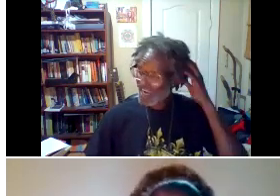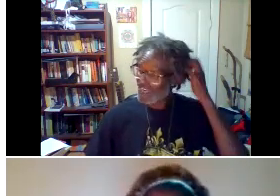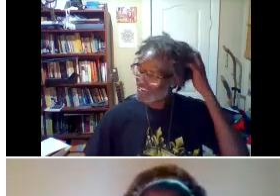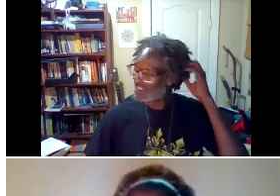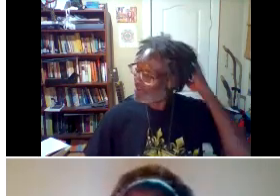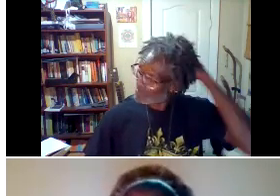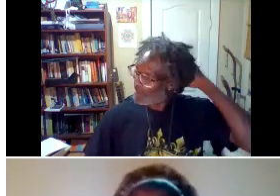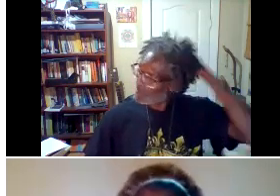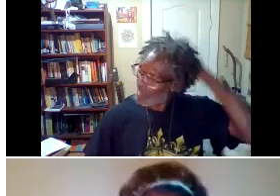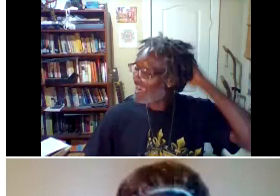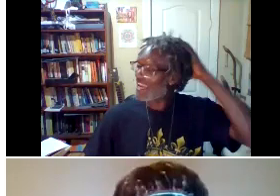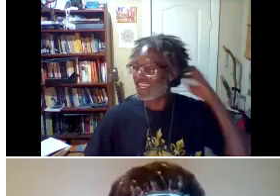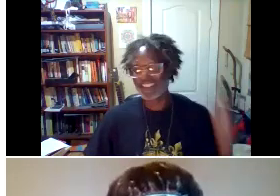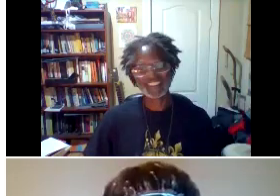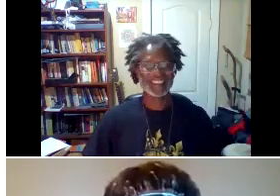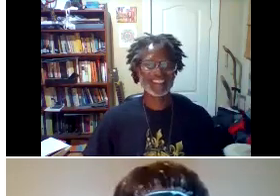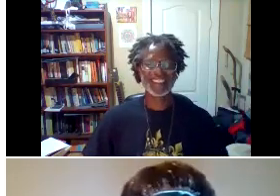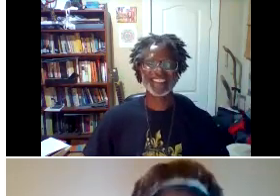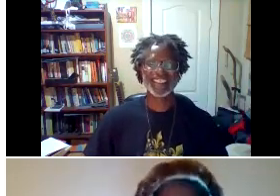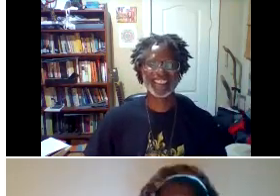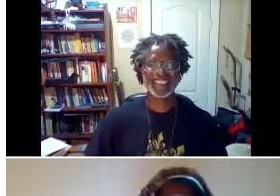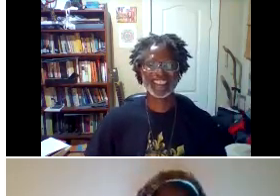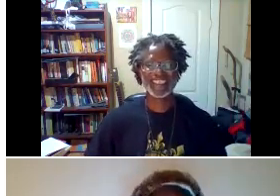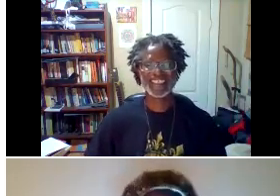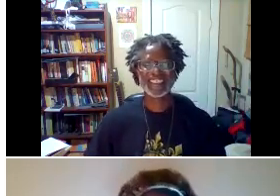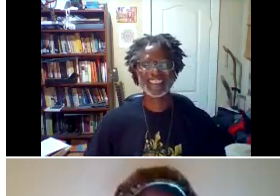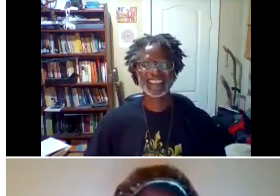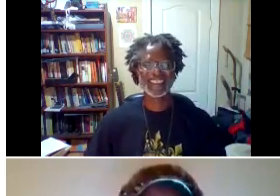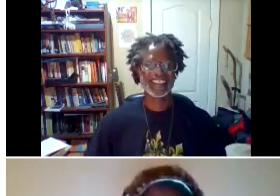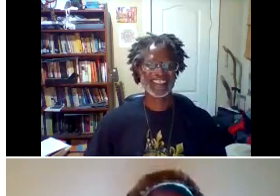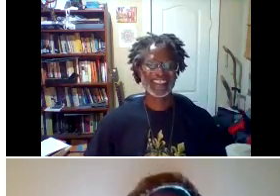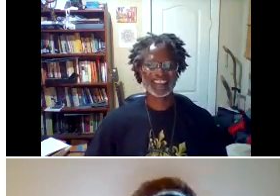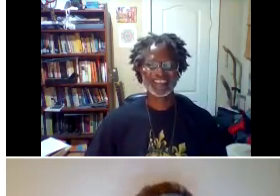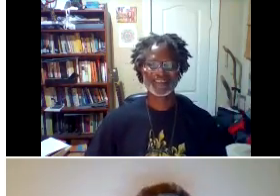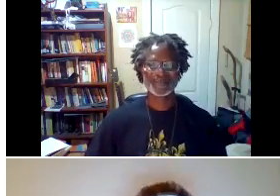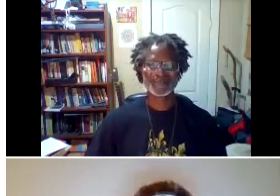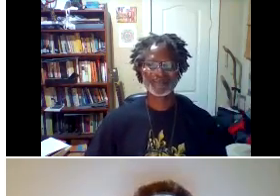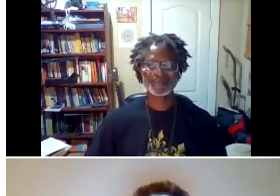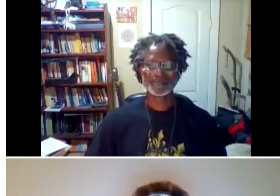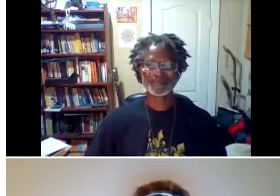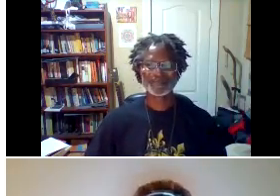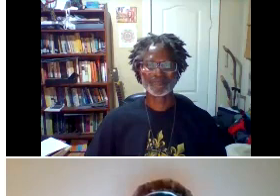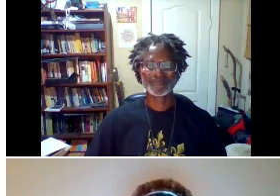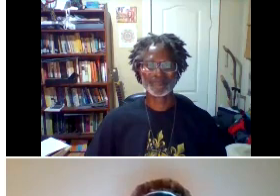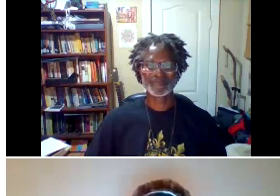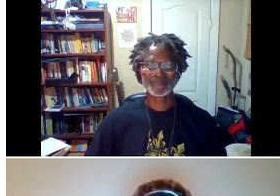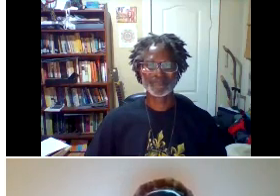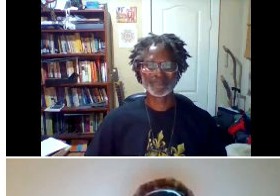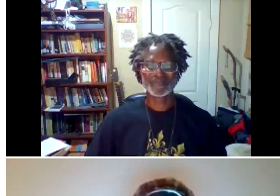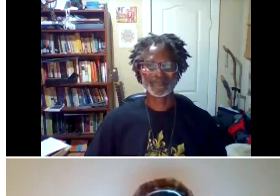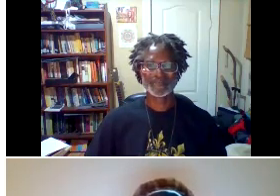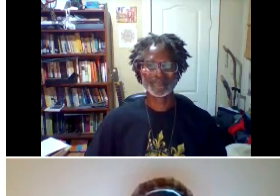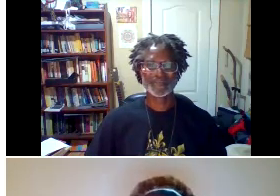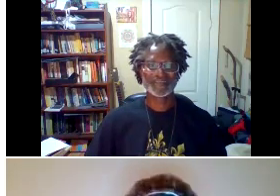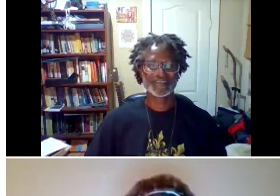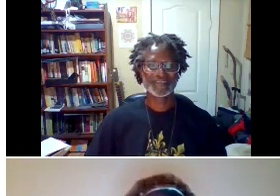in his brain is, is making my head itch. All right. Thank So you. Thank any you. comments